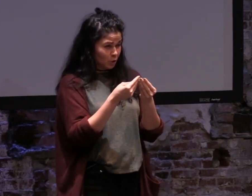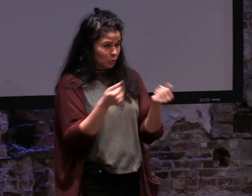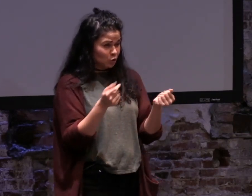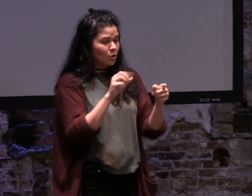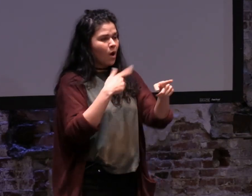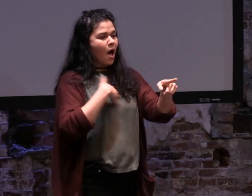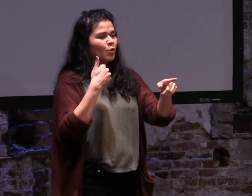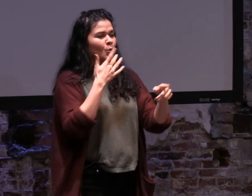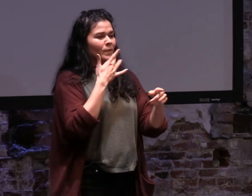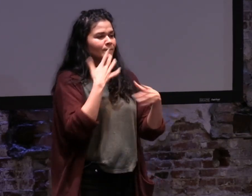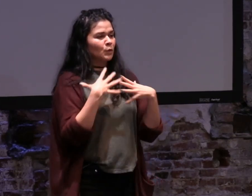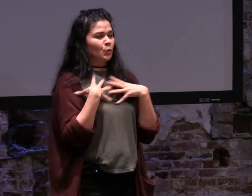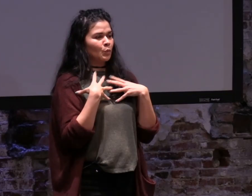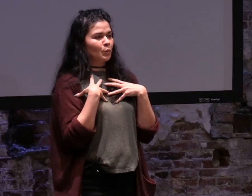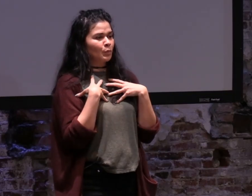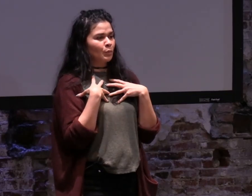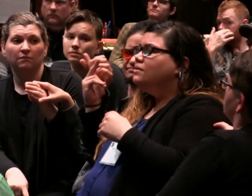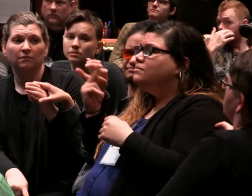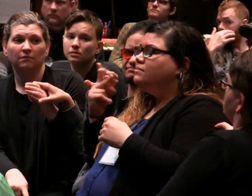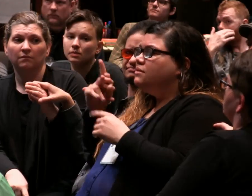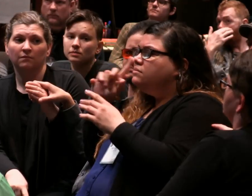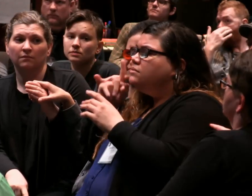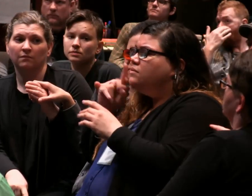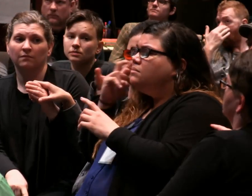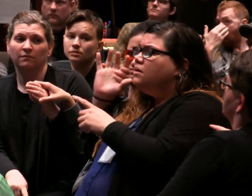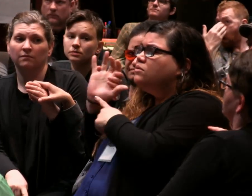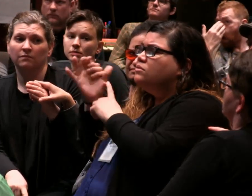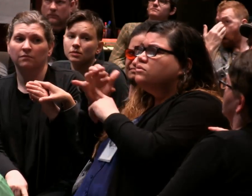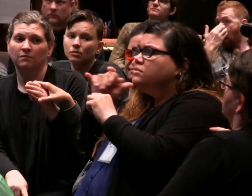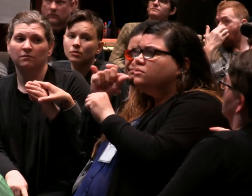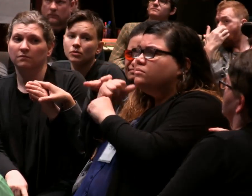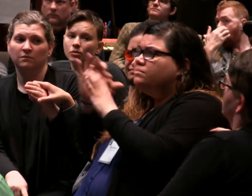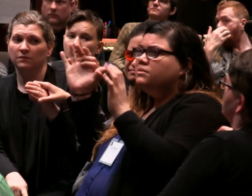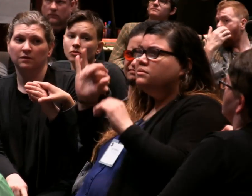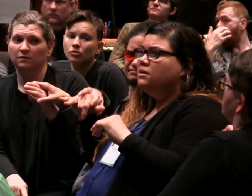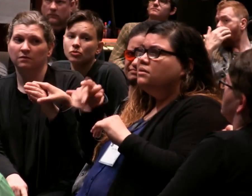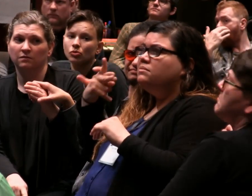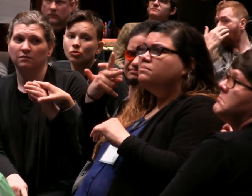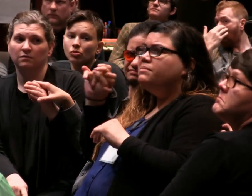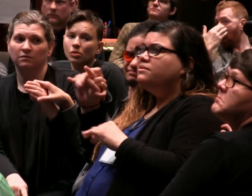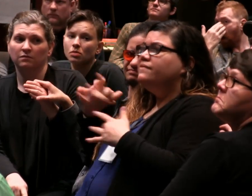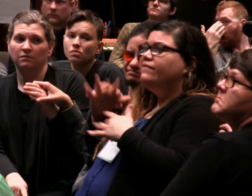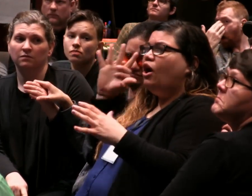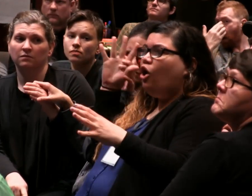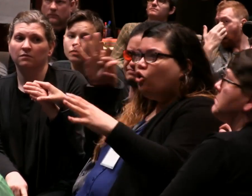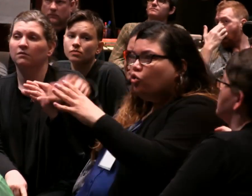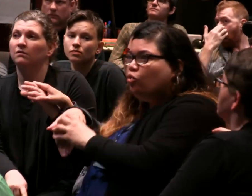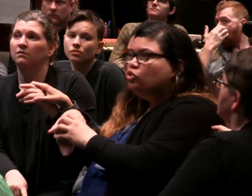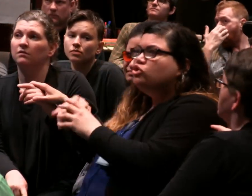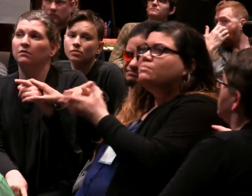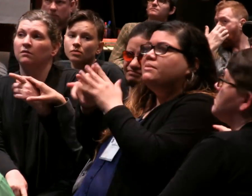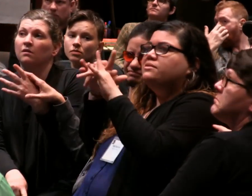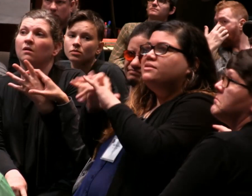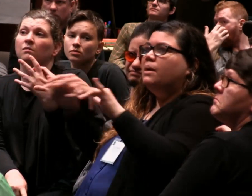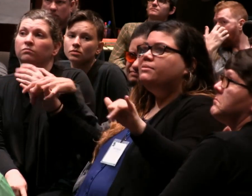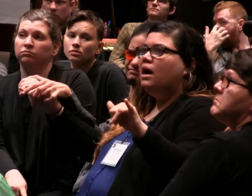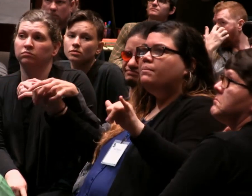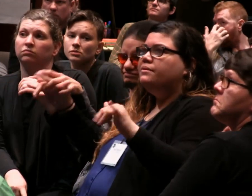So would that resolve if they put it on the alter and then you were able to come up and get a sense of what it feels like